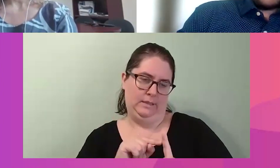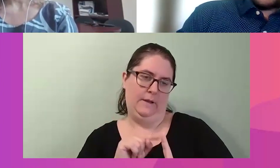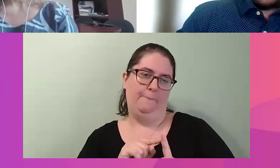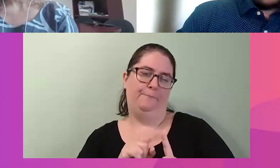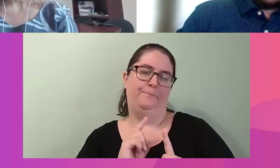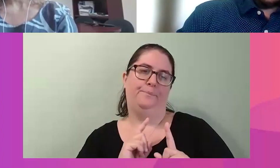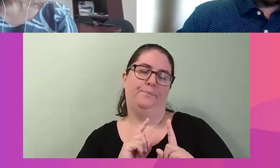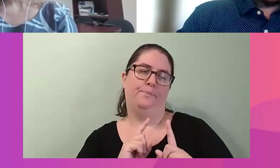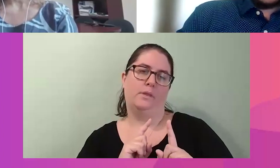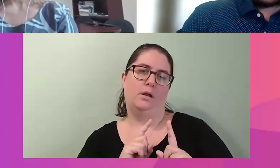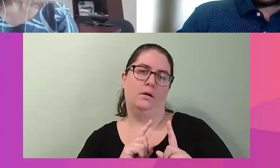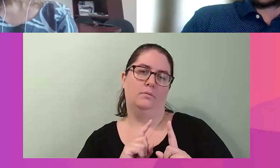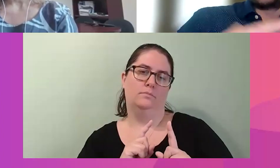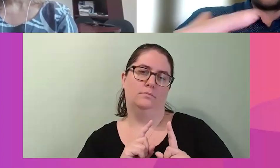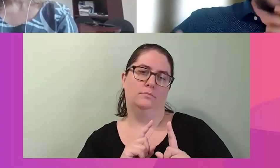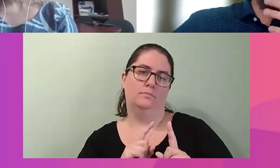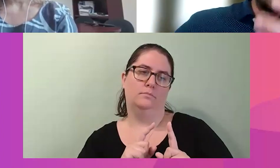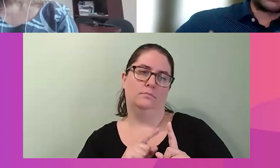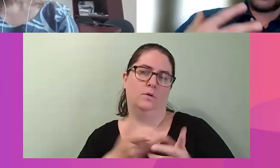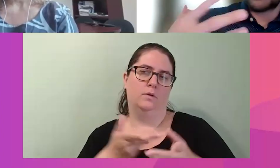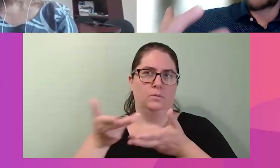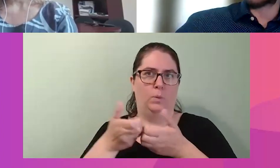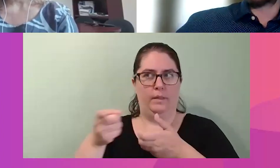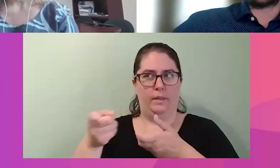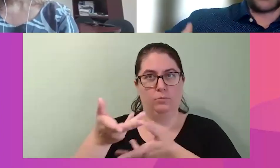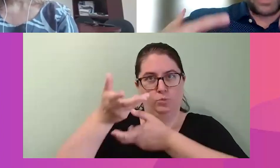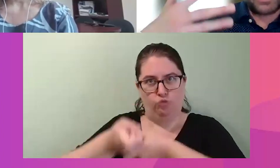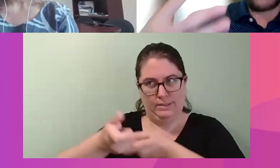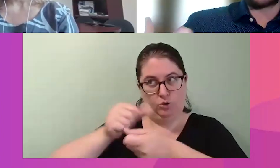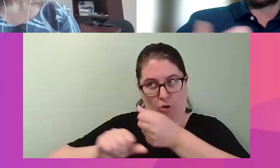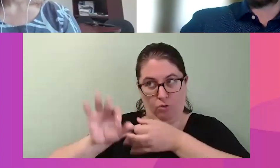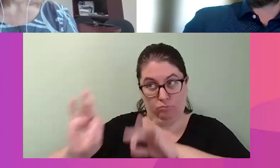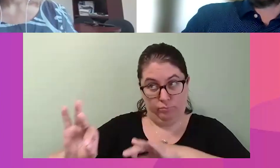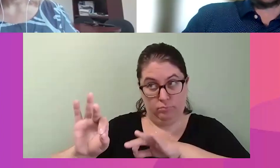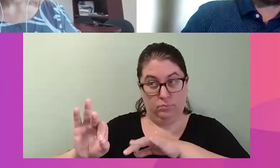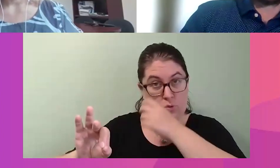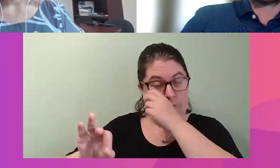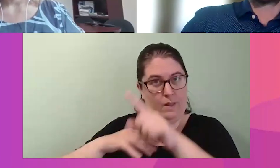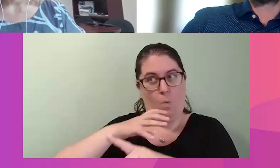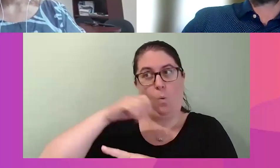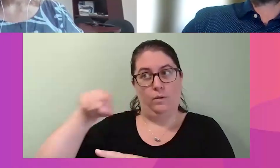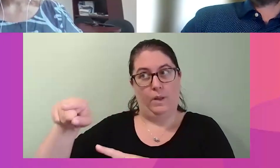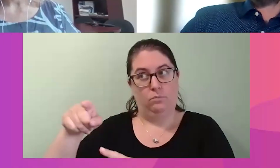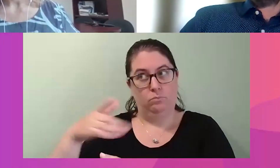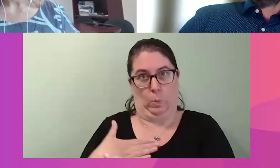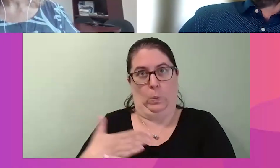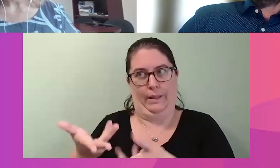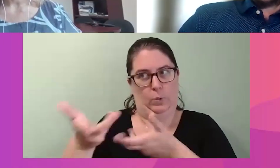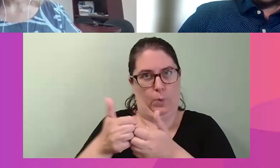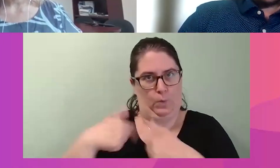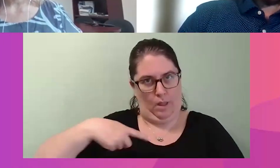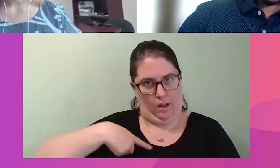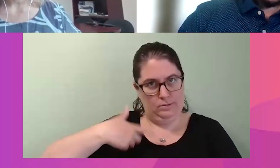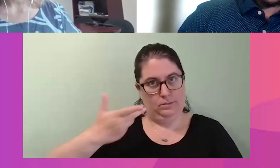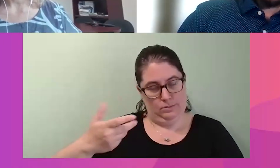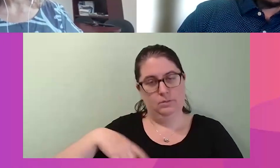There's like a long sort of engagement period to develop a trusting relationship so that the older adult is open to working with us.